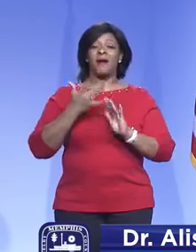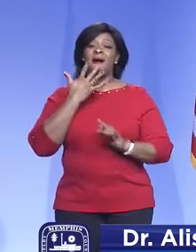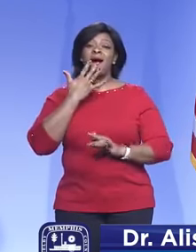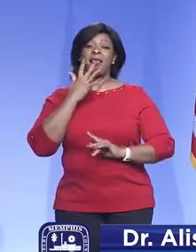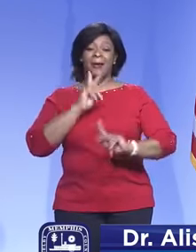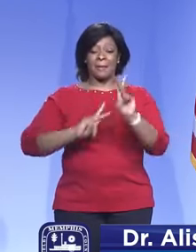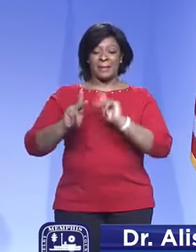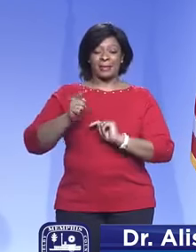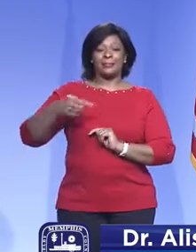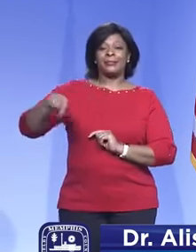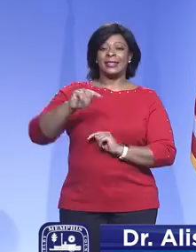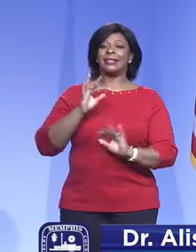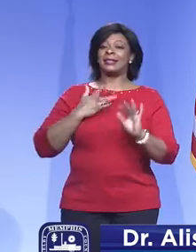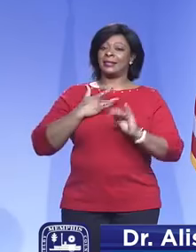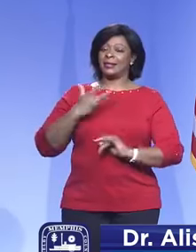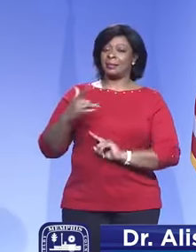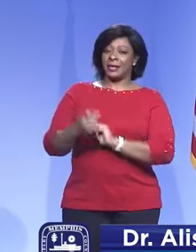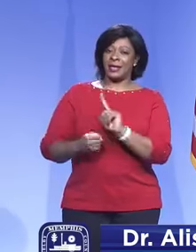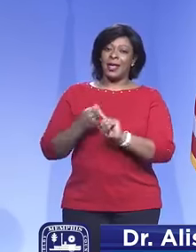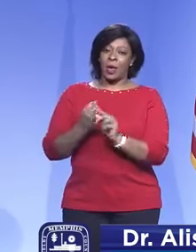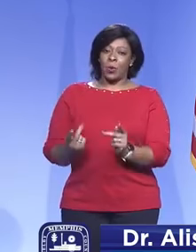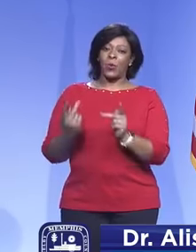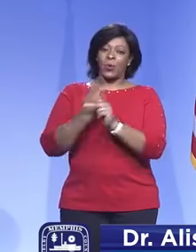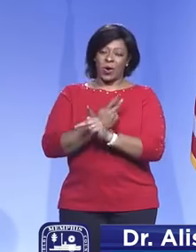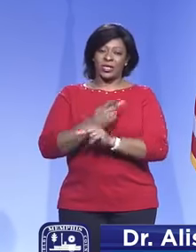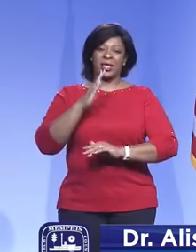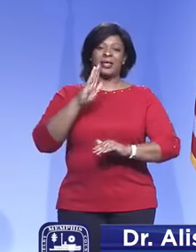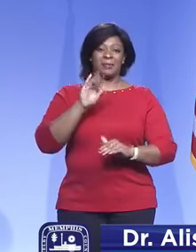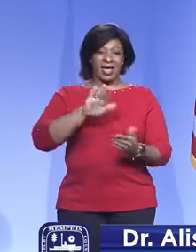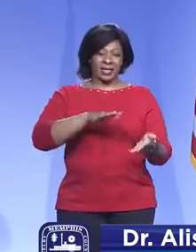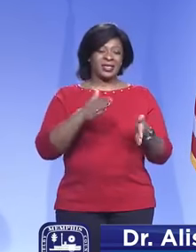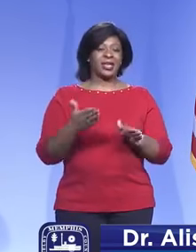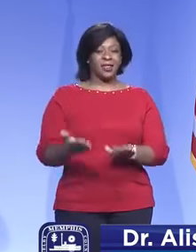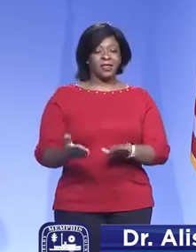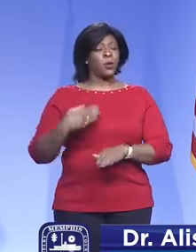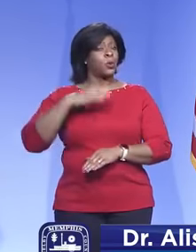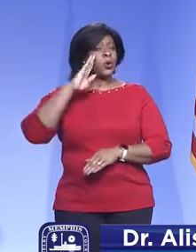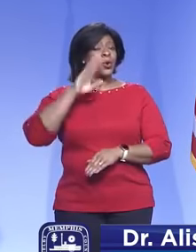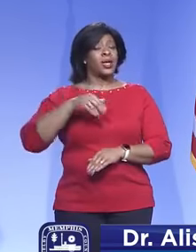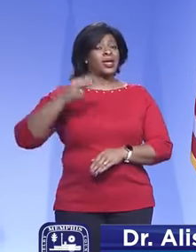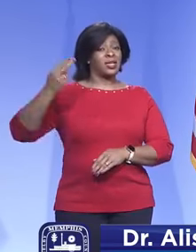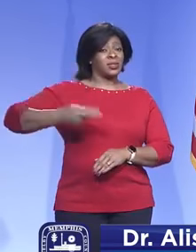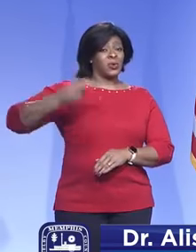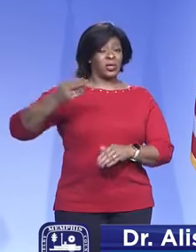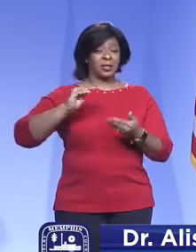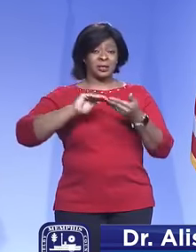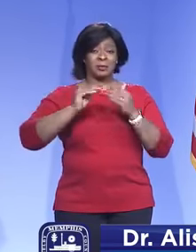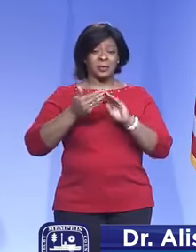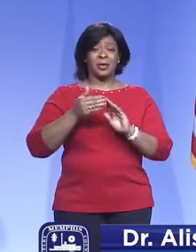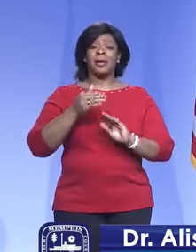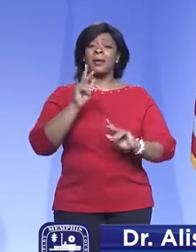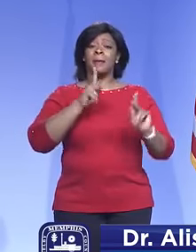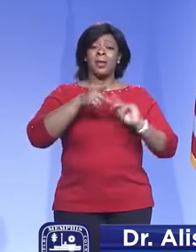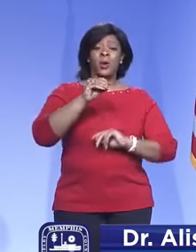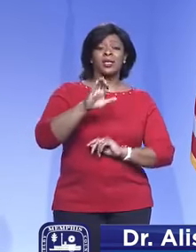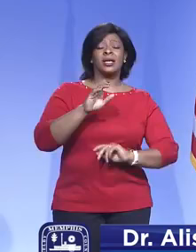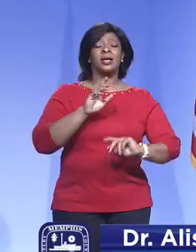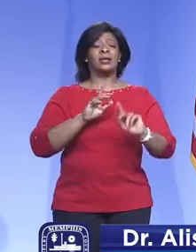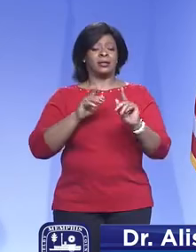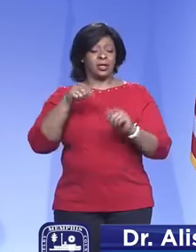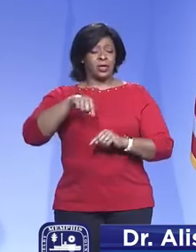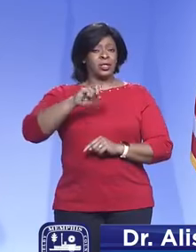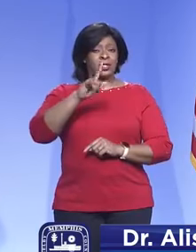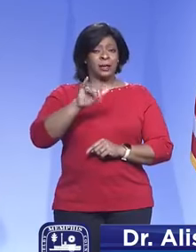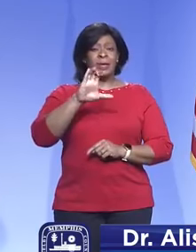been disproportionately impacted, particularly by deaths. We know historically communities of color in Shelby